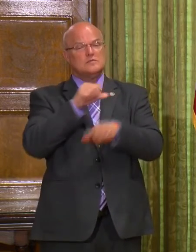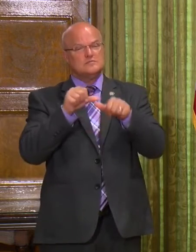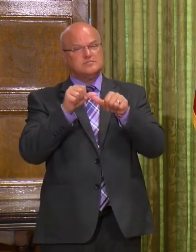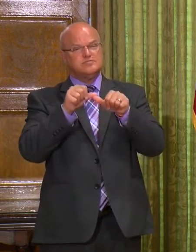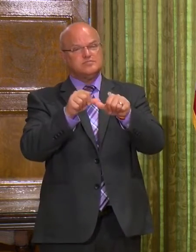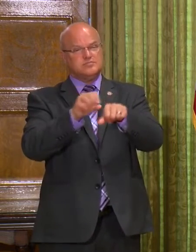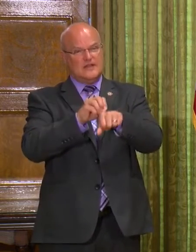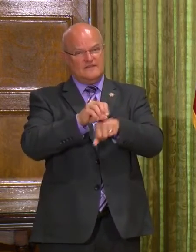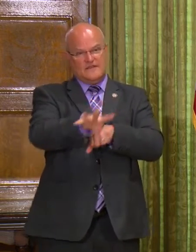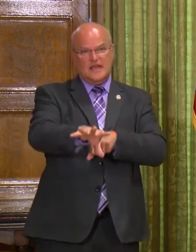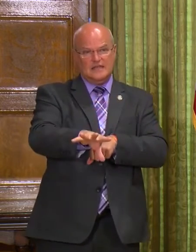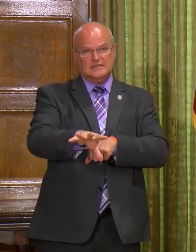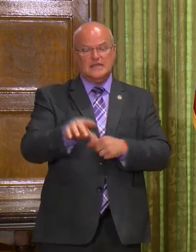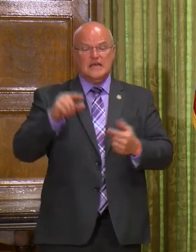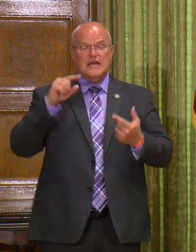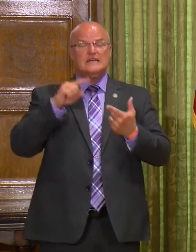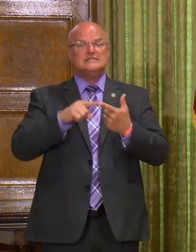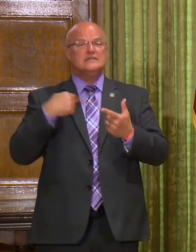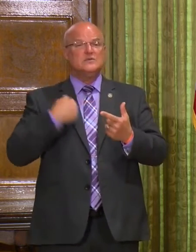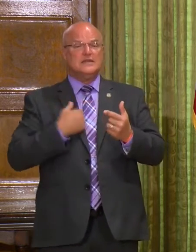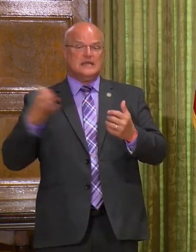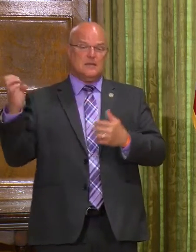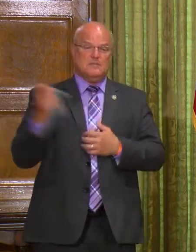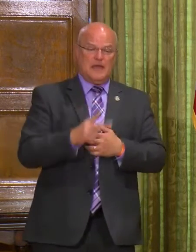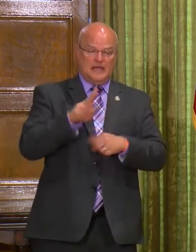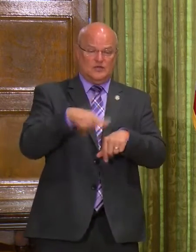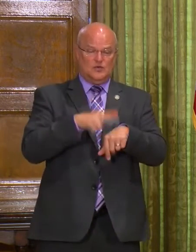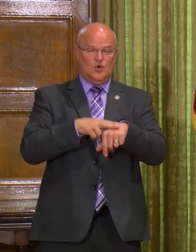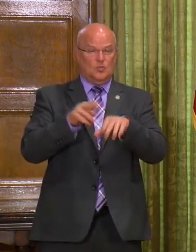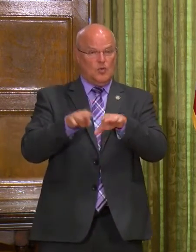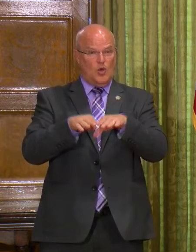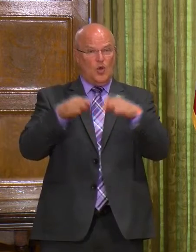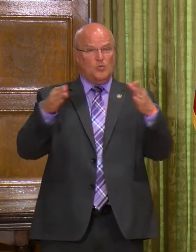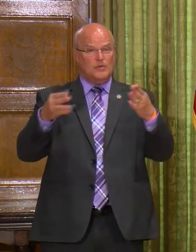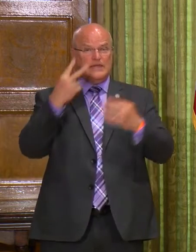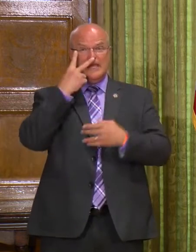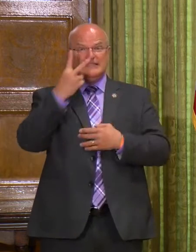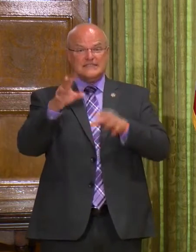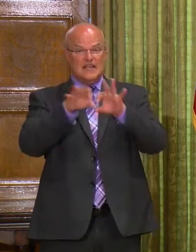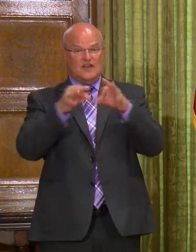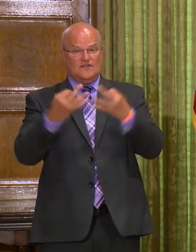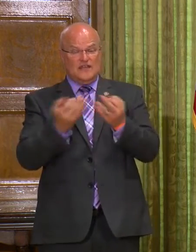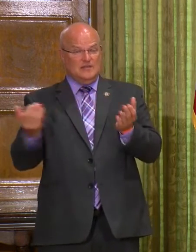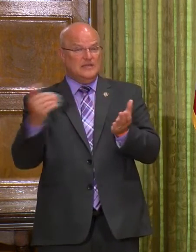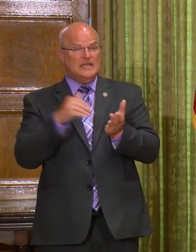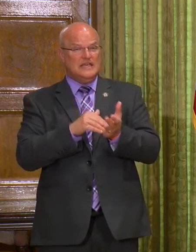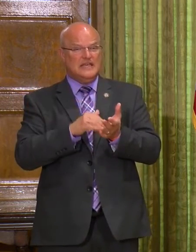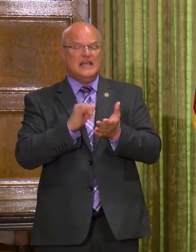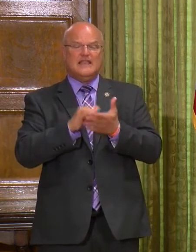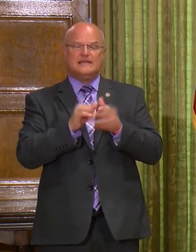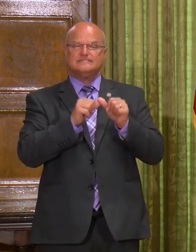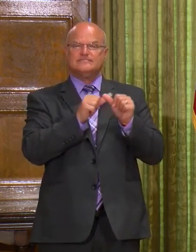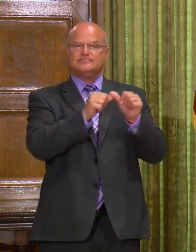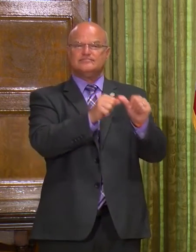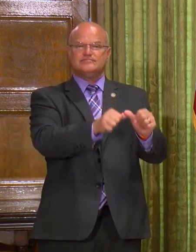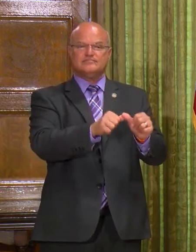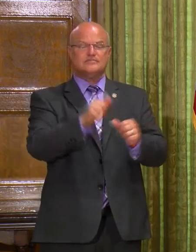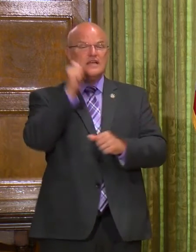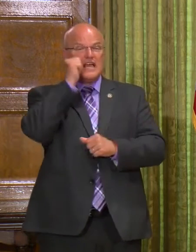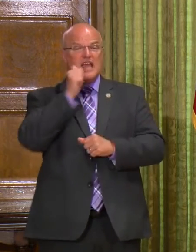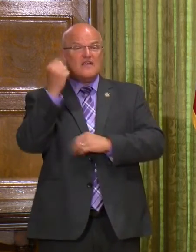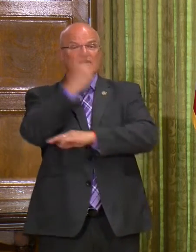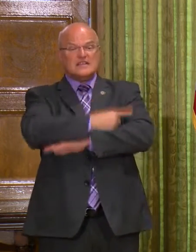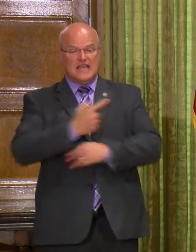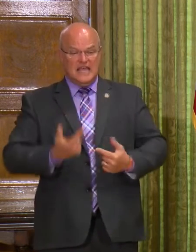effect. Until we can get to some sense of normalcy through reopening and being able to see them again, that effect remains. Their day-to-day lives